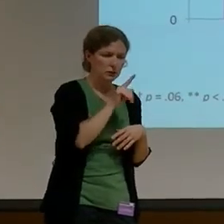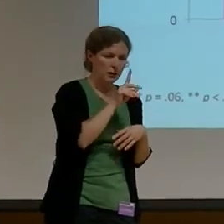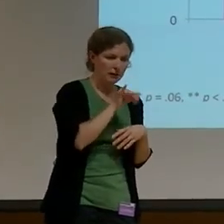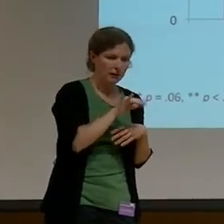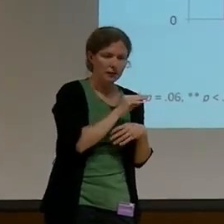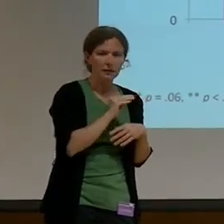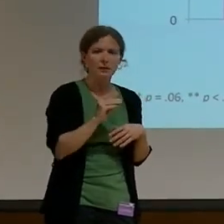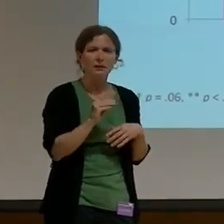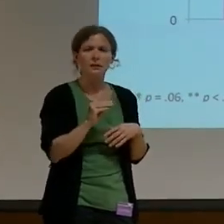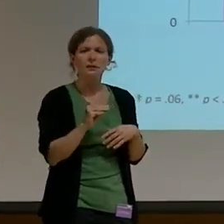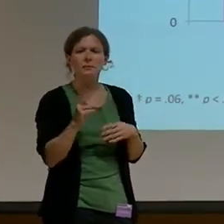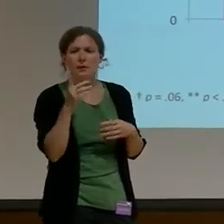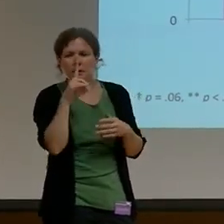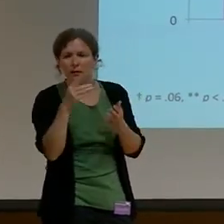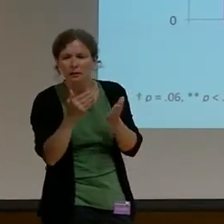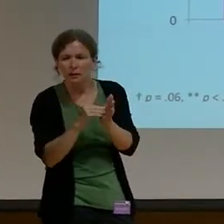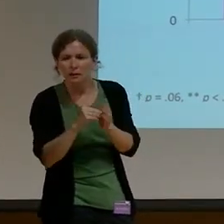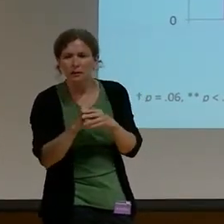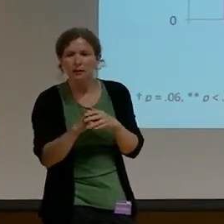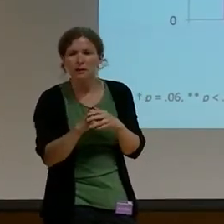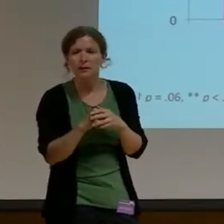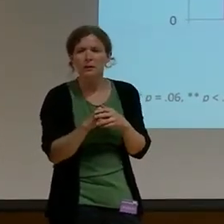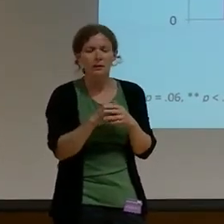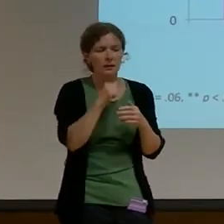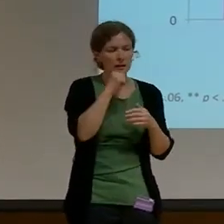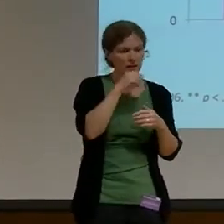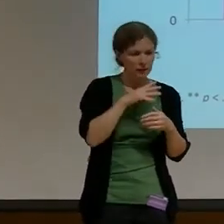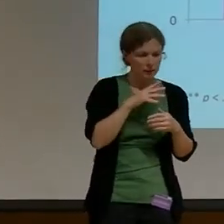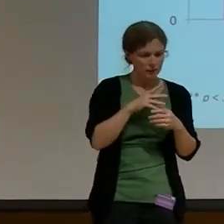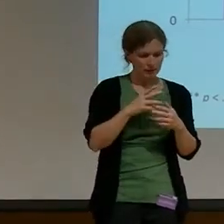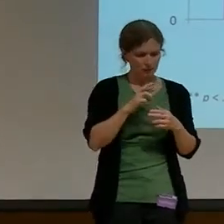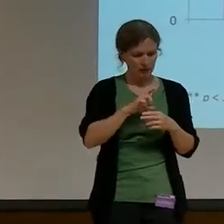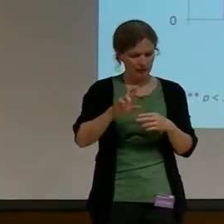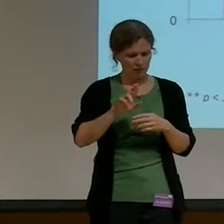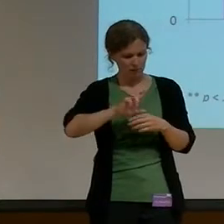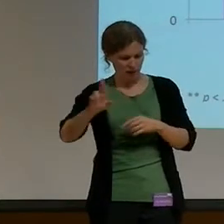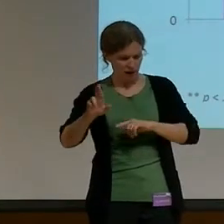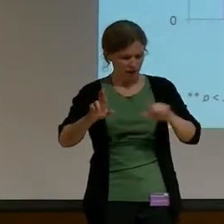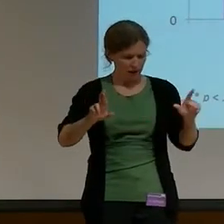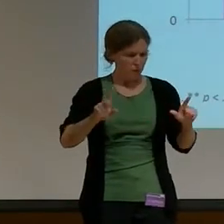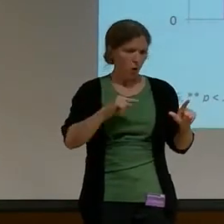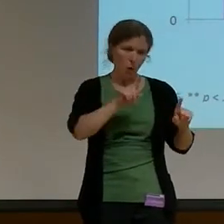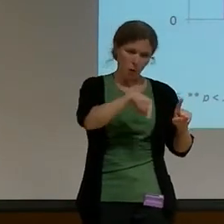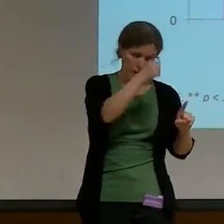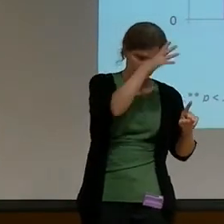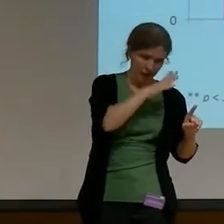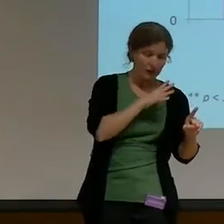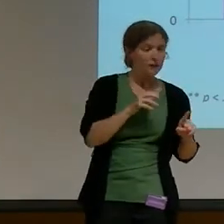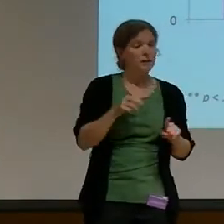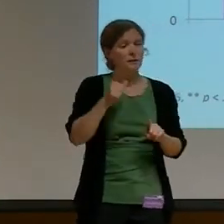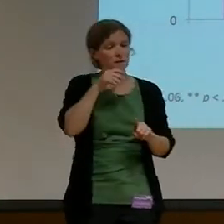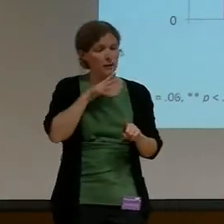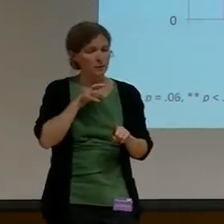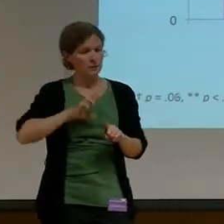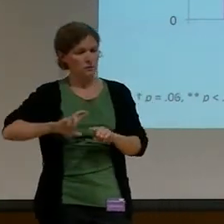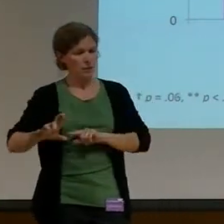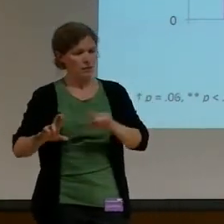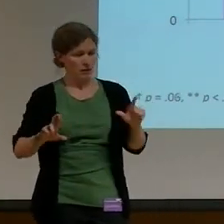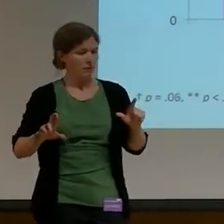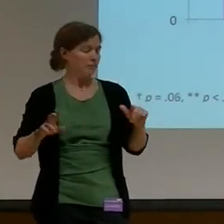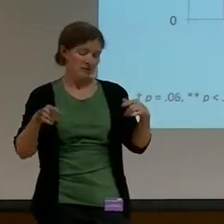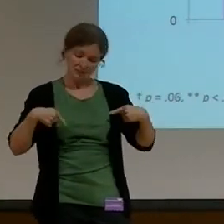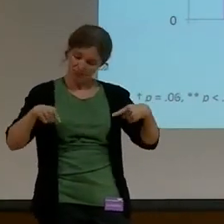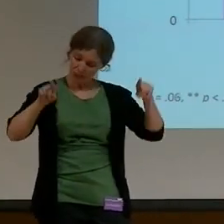like that? Sorry, say that. Is there a correlation between females and handedness, or is it just talking about that? No, females and handedness and asexuals as